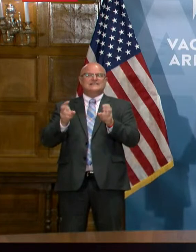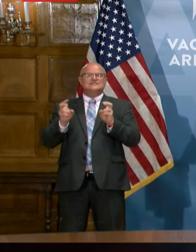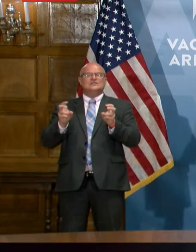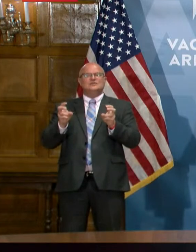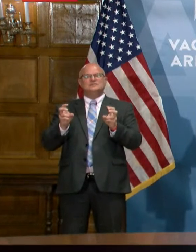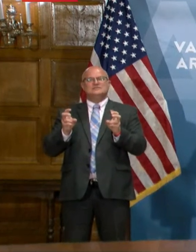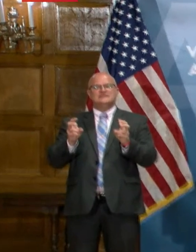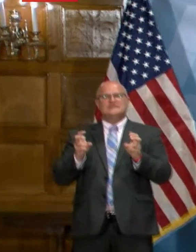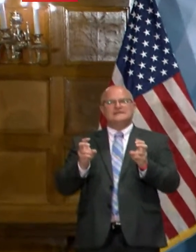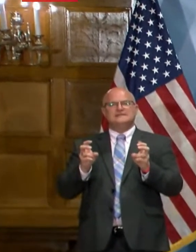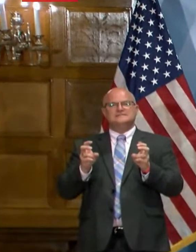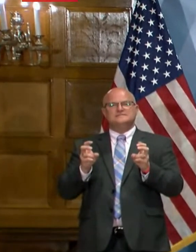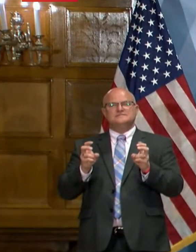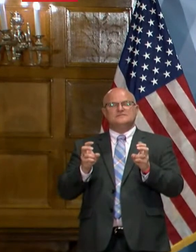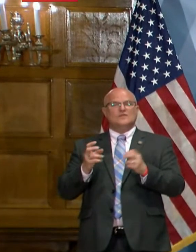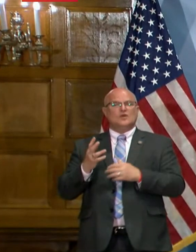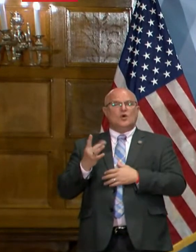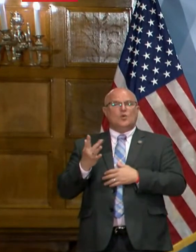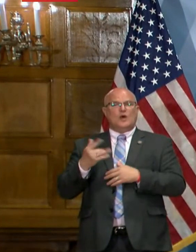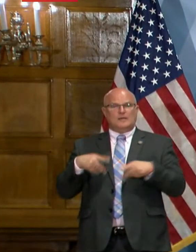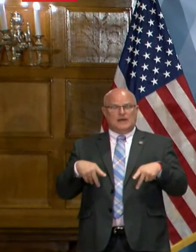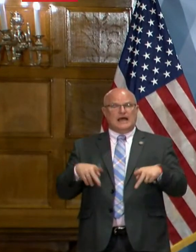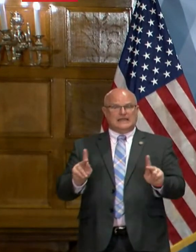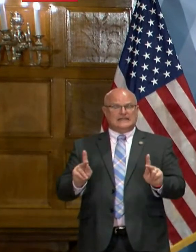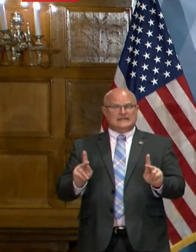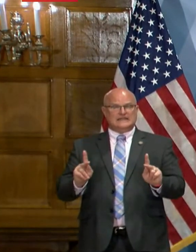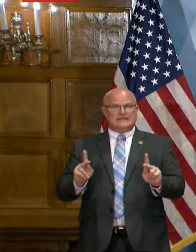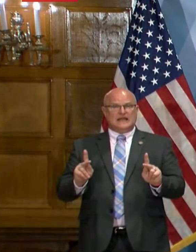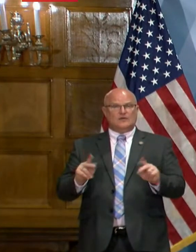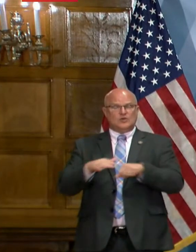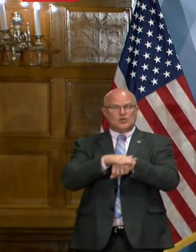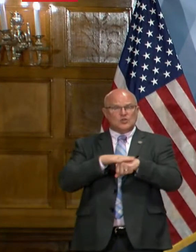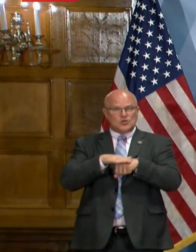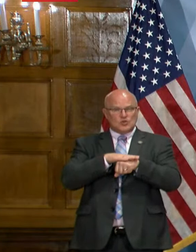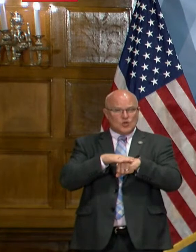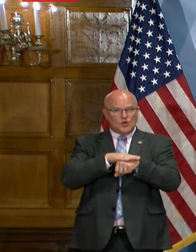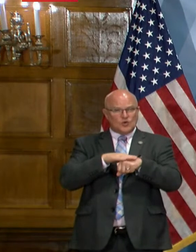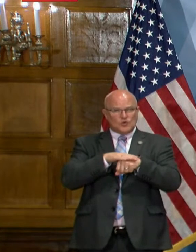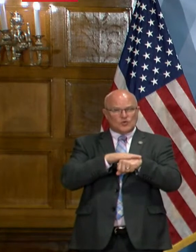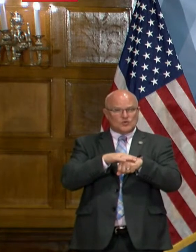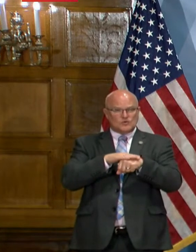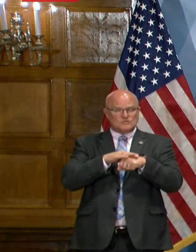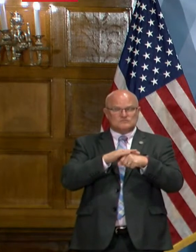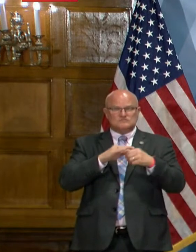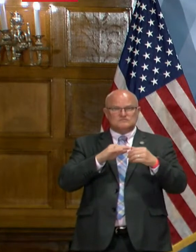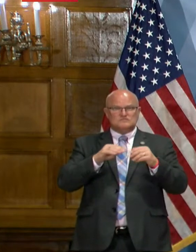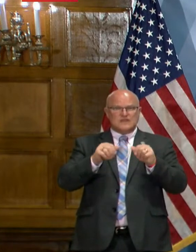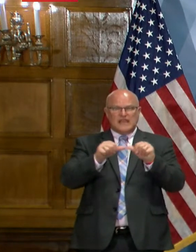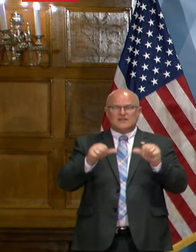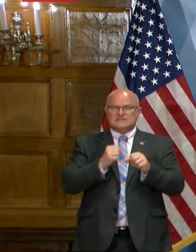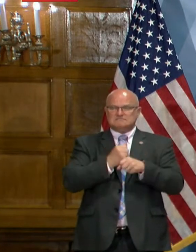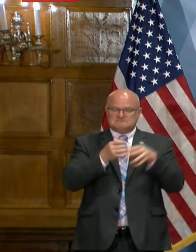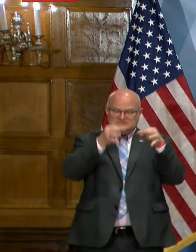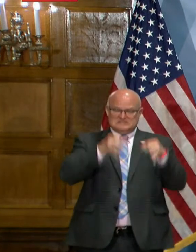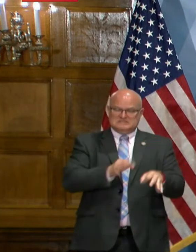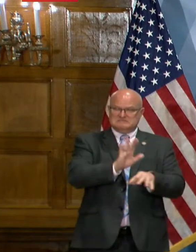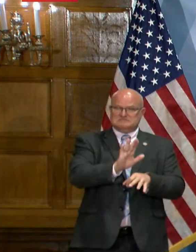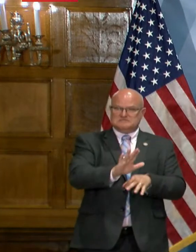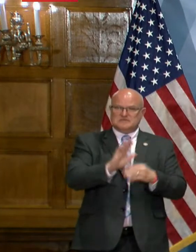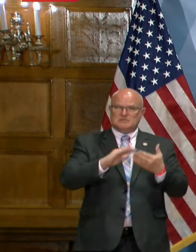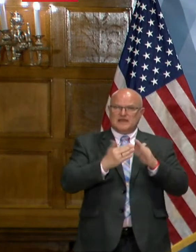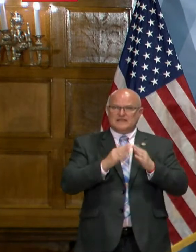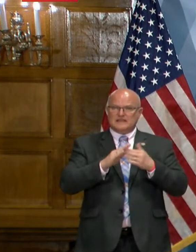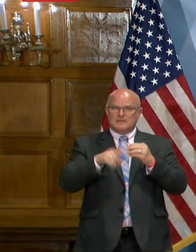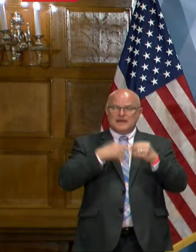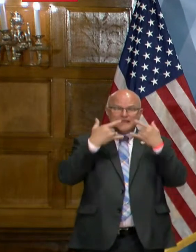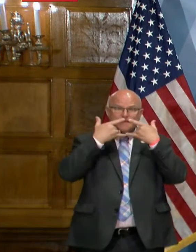terms of, why am I allowing local jurisdictions to make their own decision in reference to